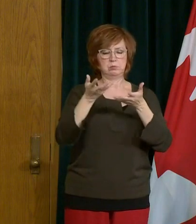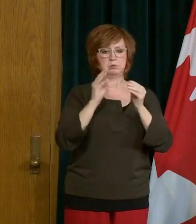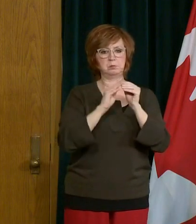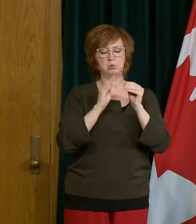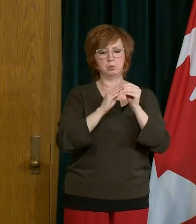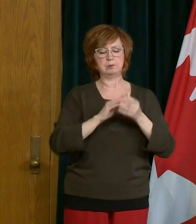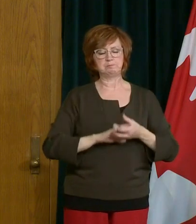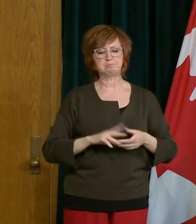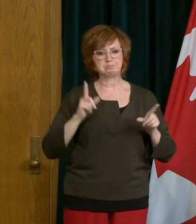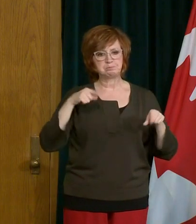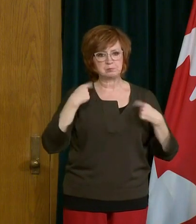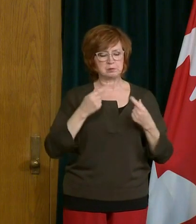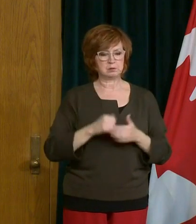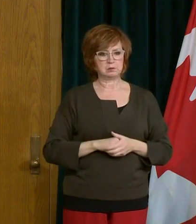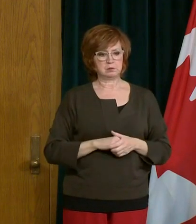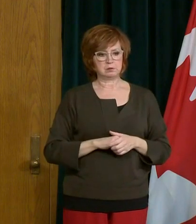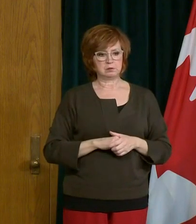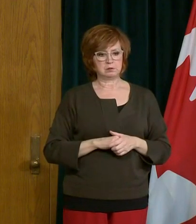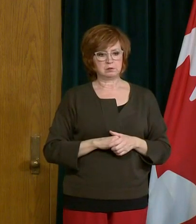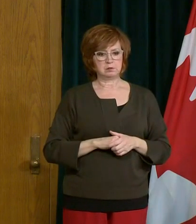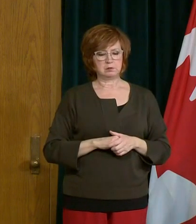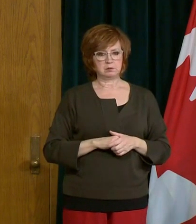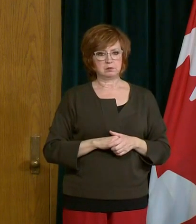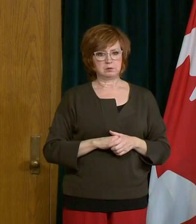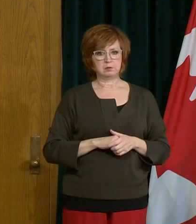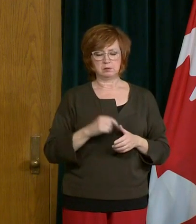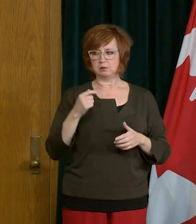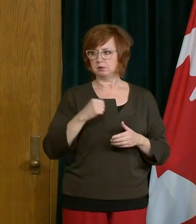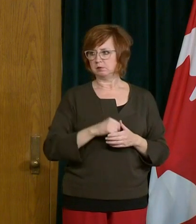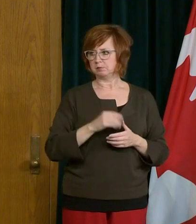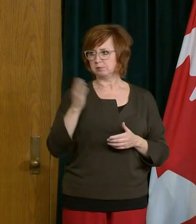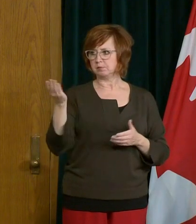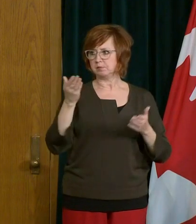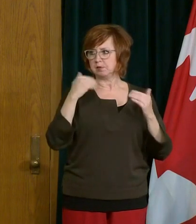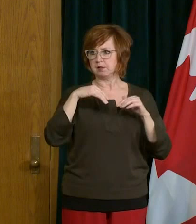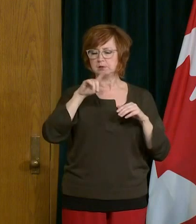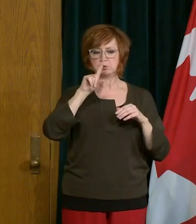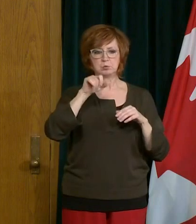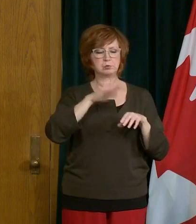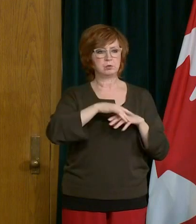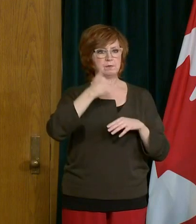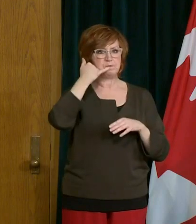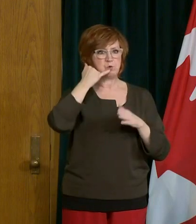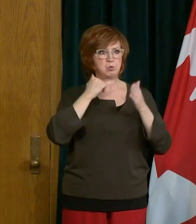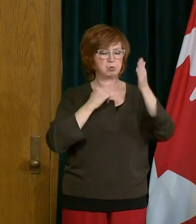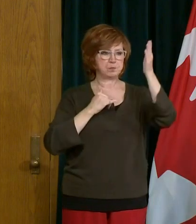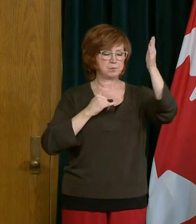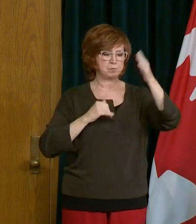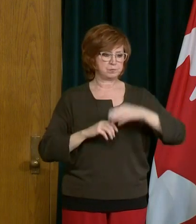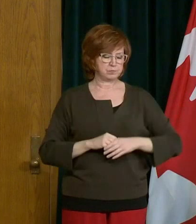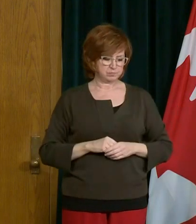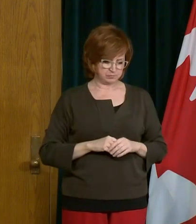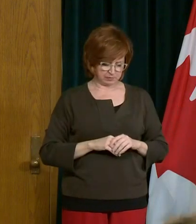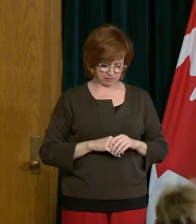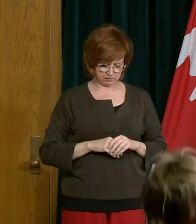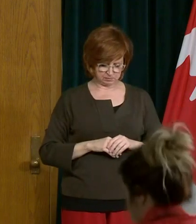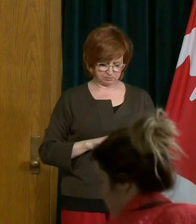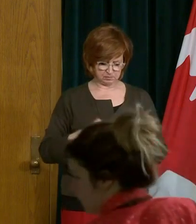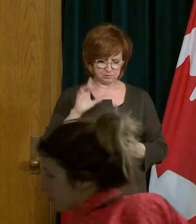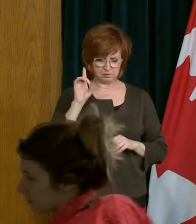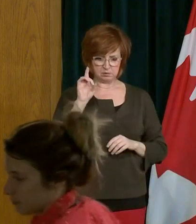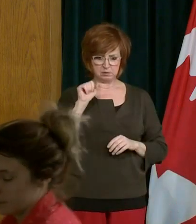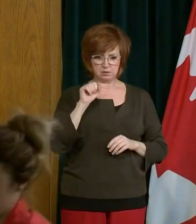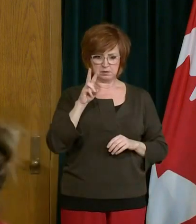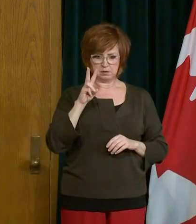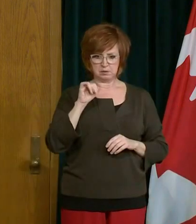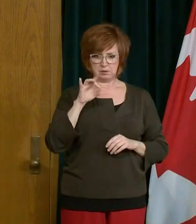at regular intervals throughout this time. We'll take our next question from the phone line, operator. We have David Baxter